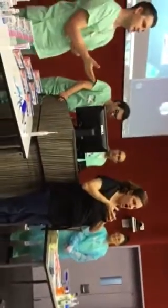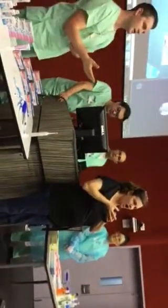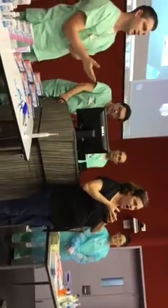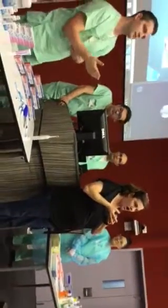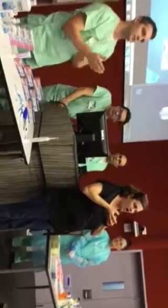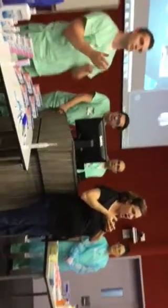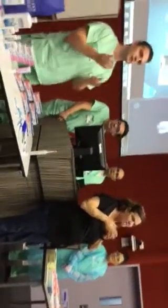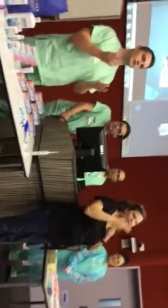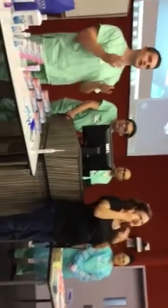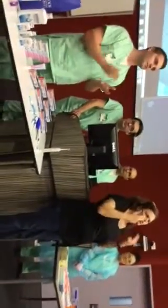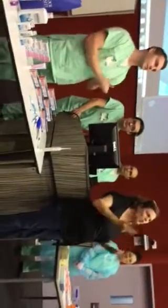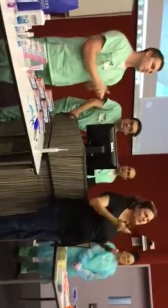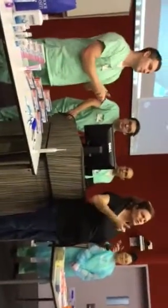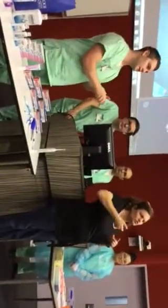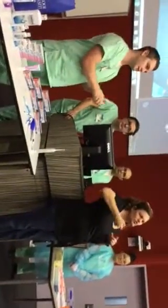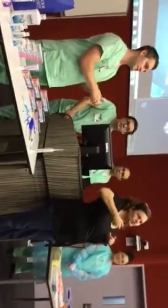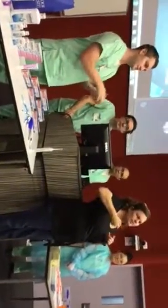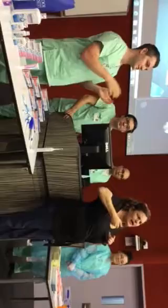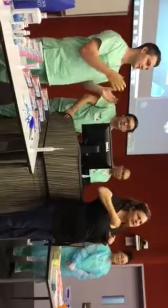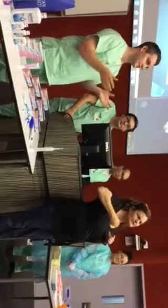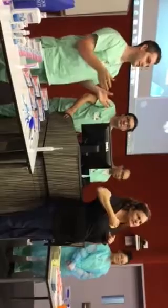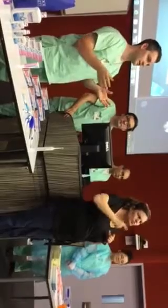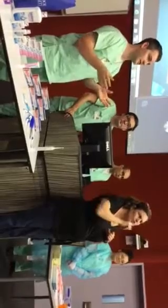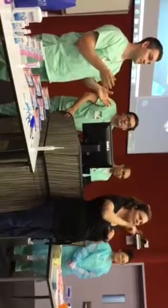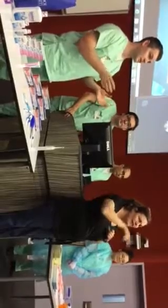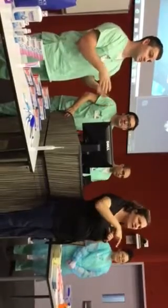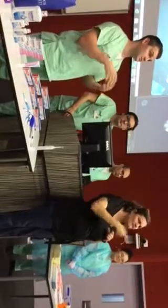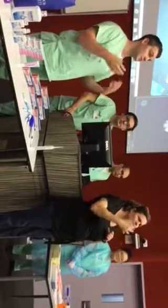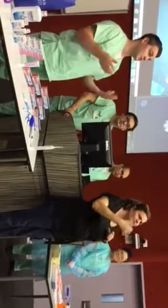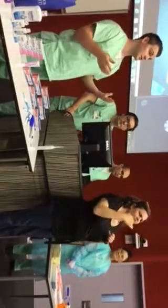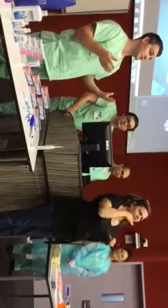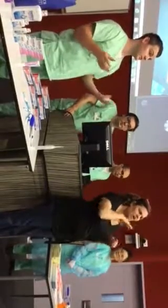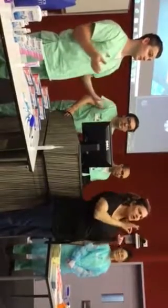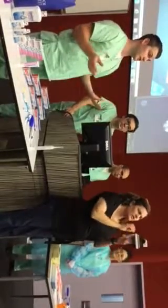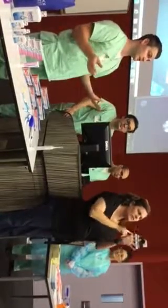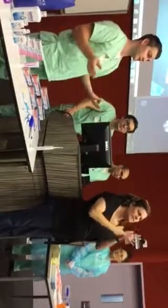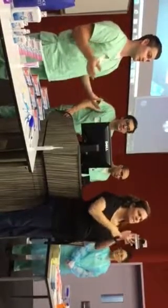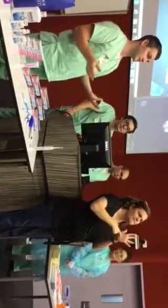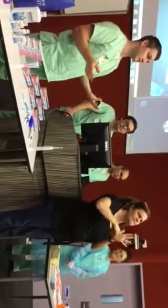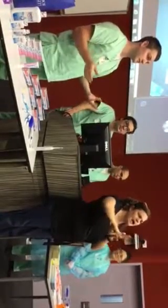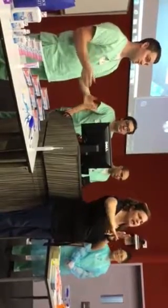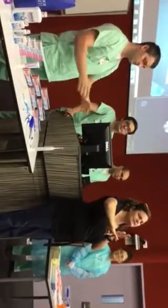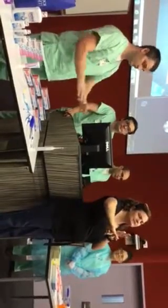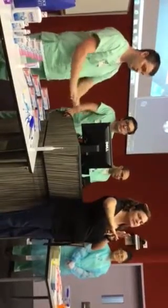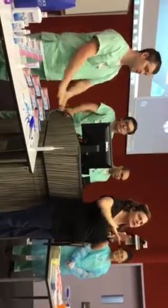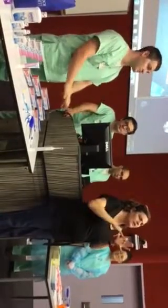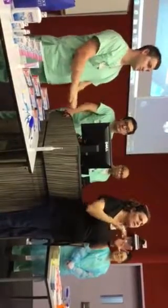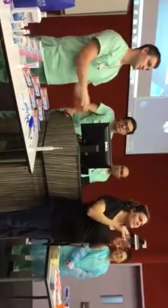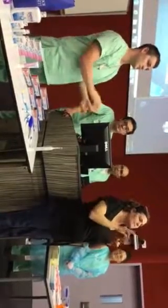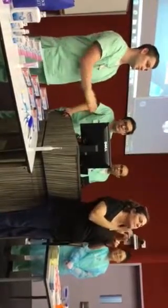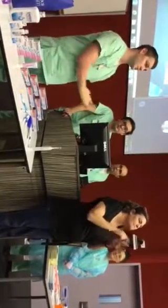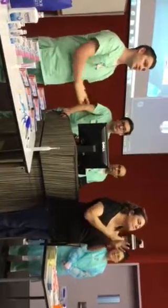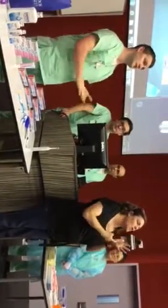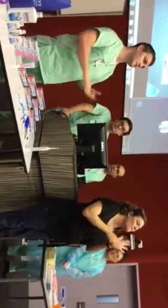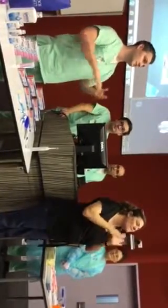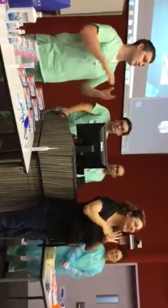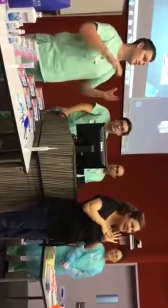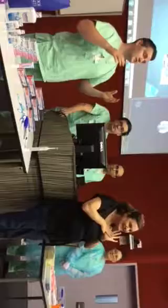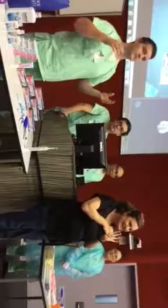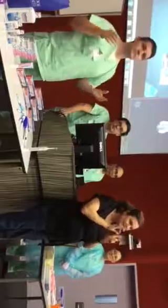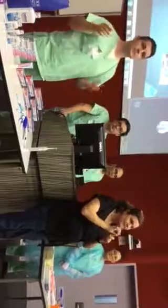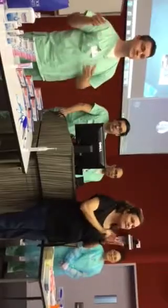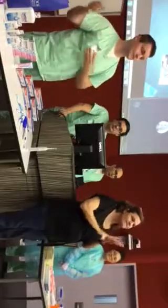toothpaste, we recommend 1,000 to 1,500 parts per million of fluoride content. So a lot of toothpaste,